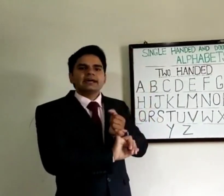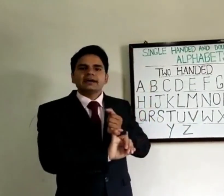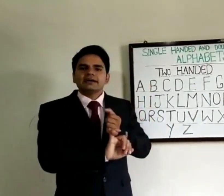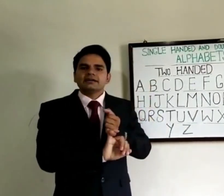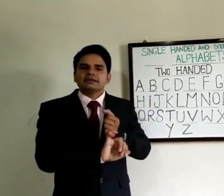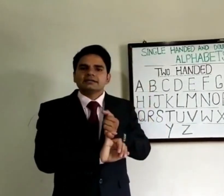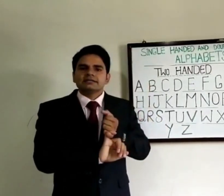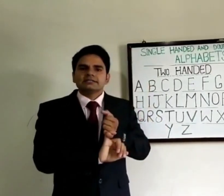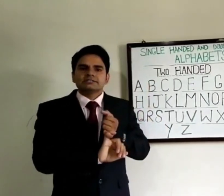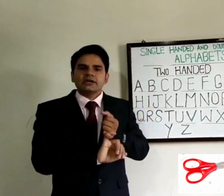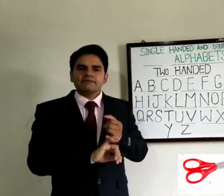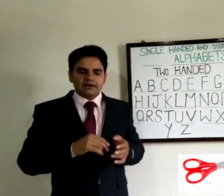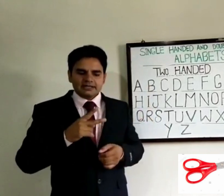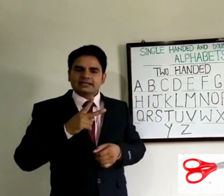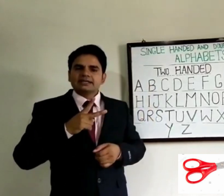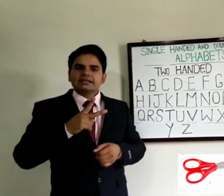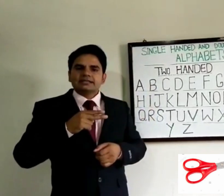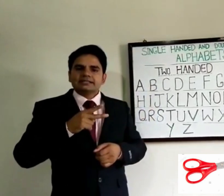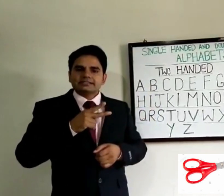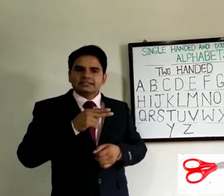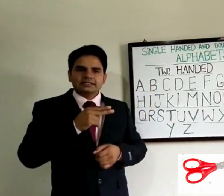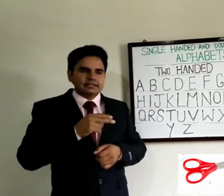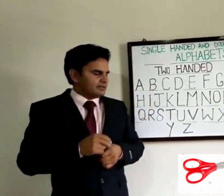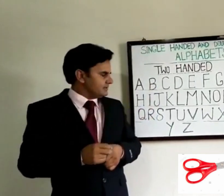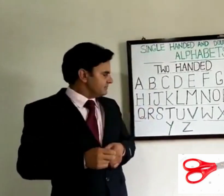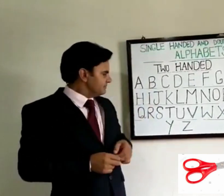Sa. Sa for scissor.